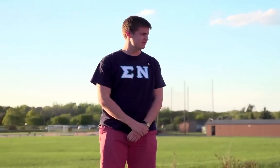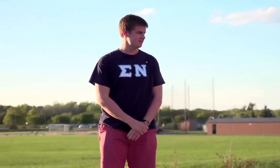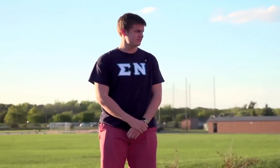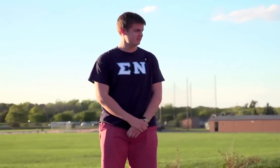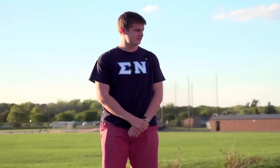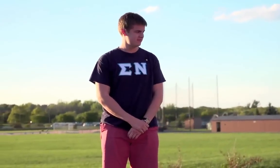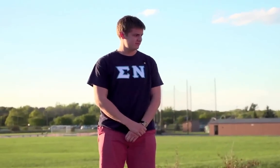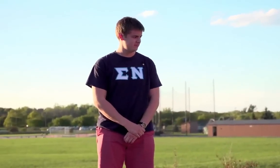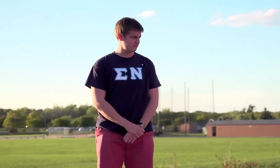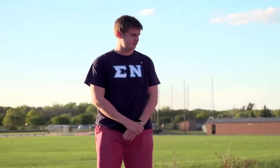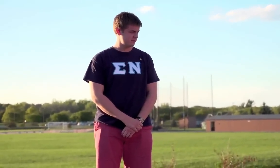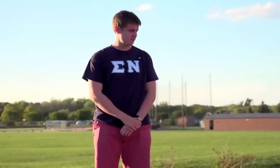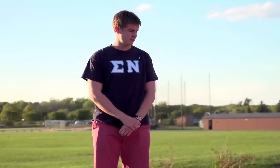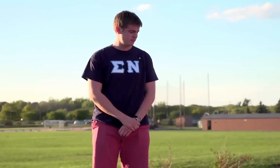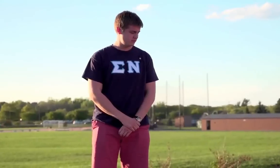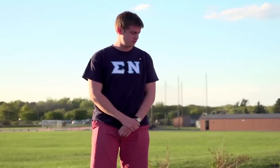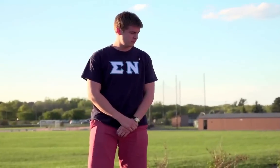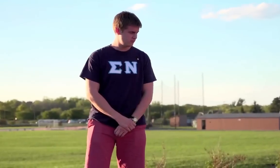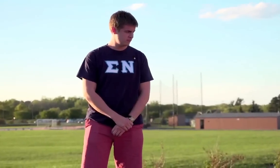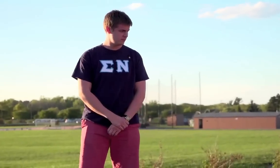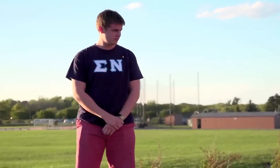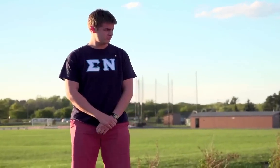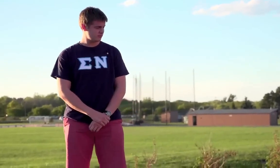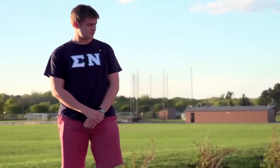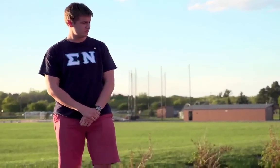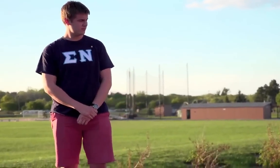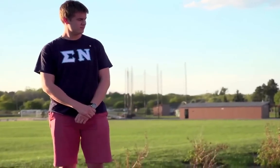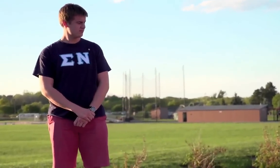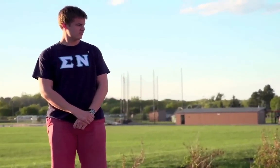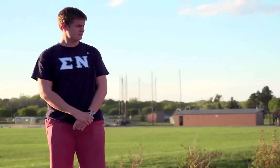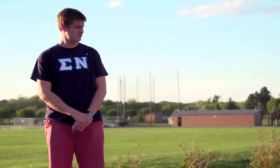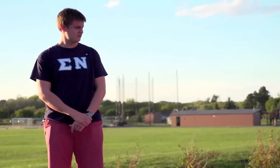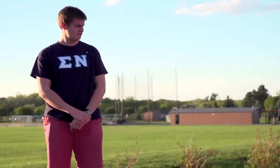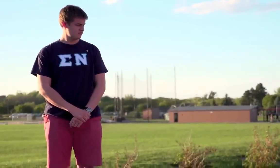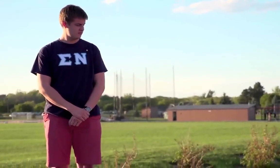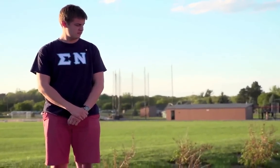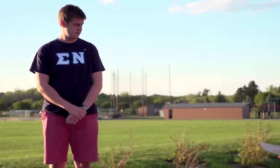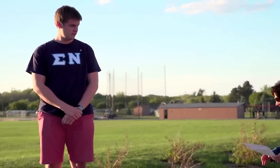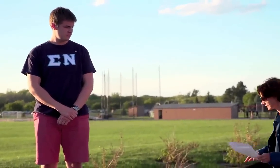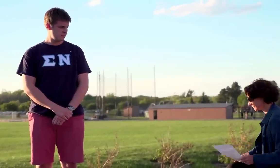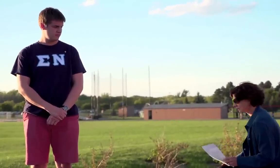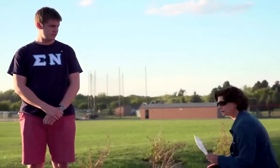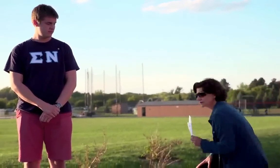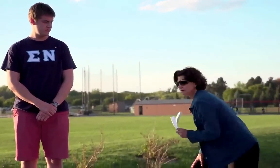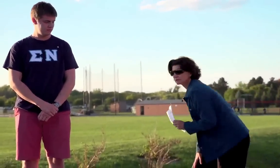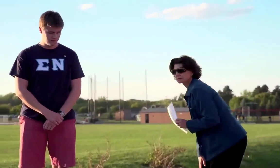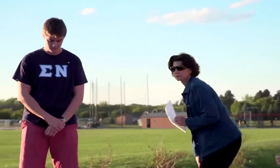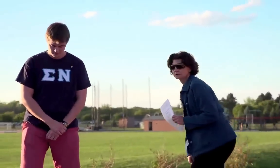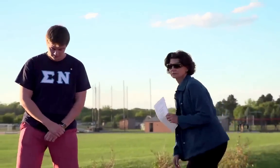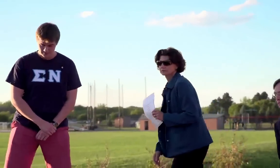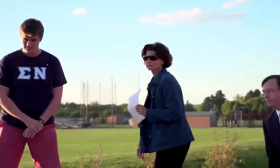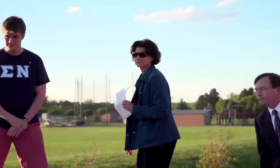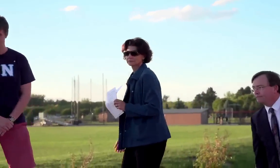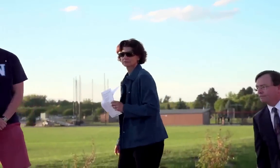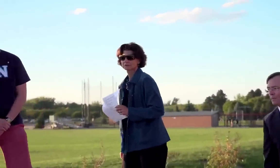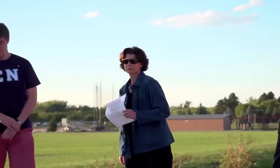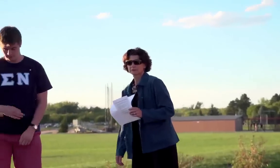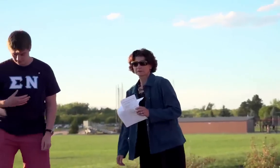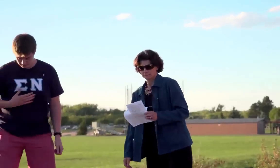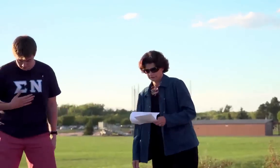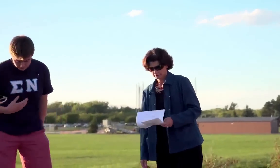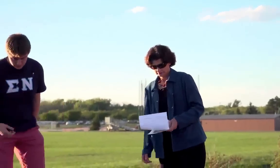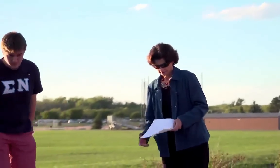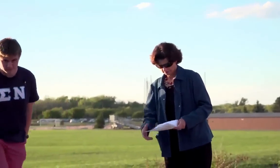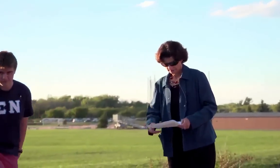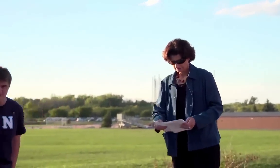College affected us here together to support us, that we want to support you. We're thinking about all of you here, and so thank